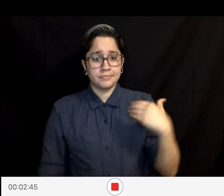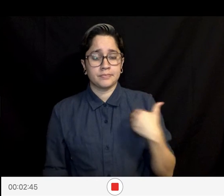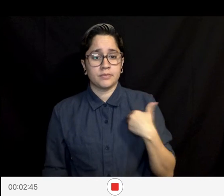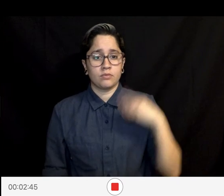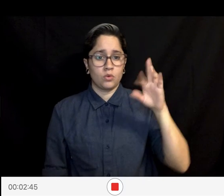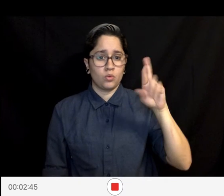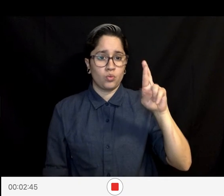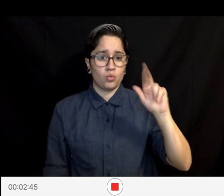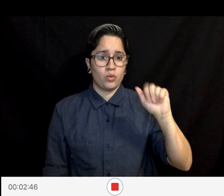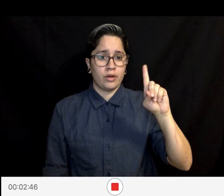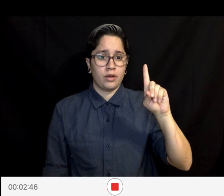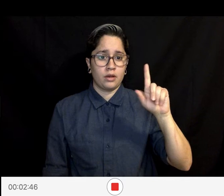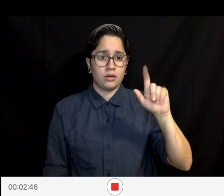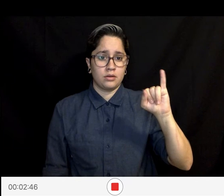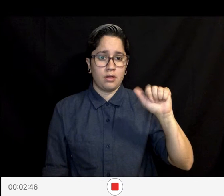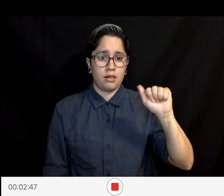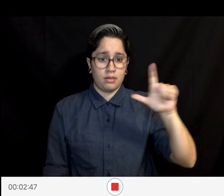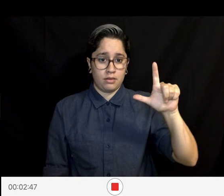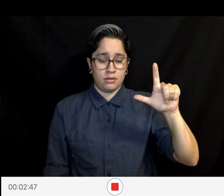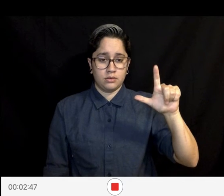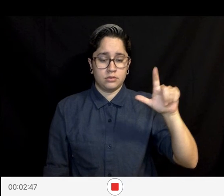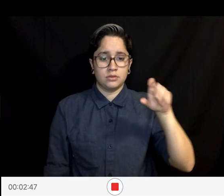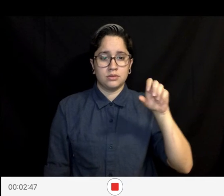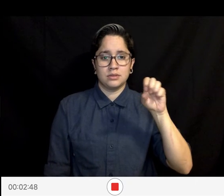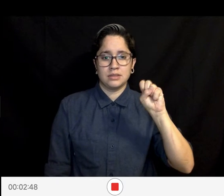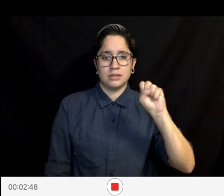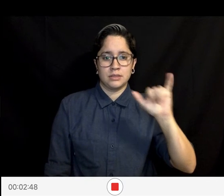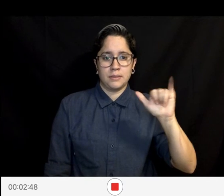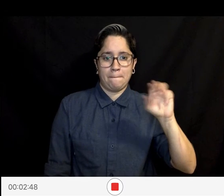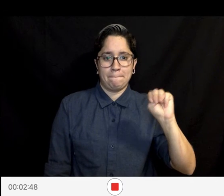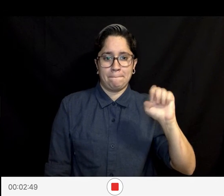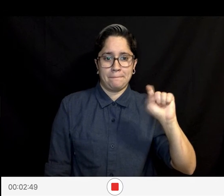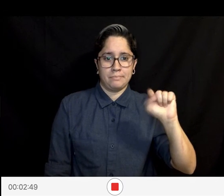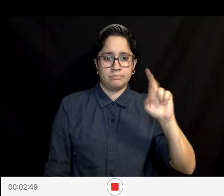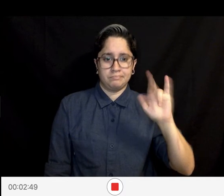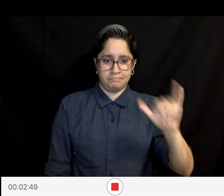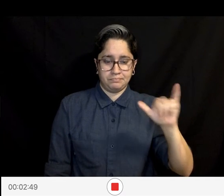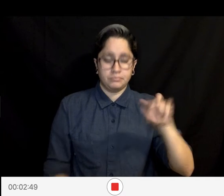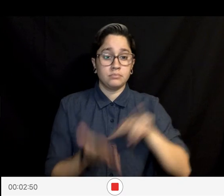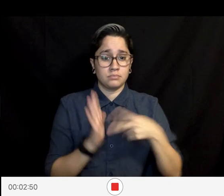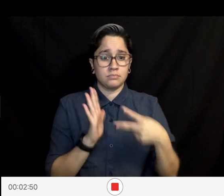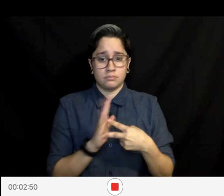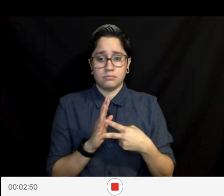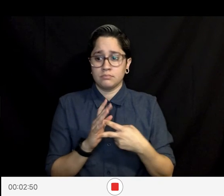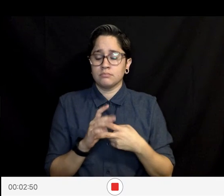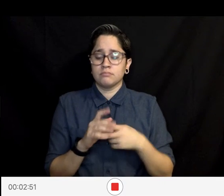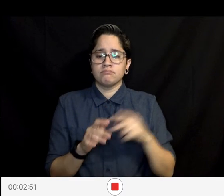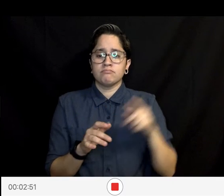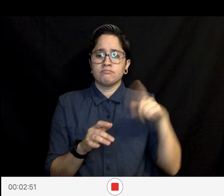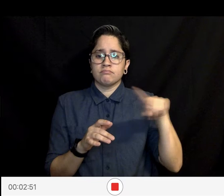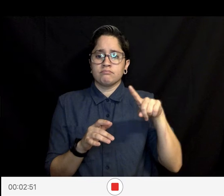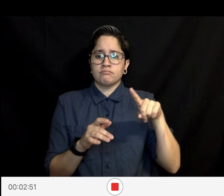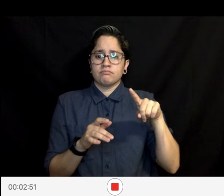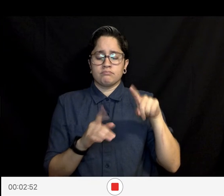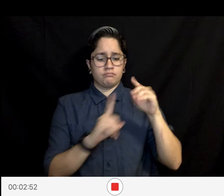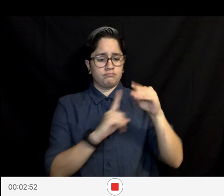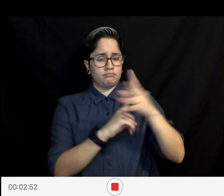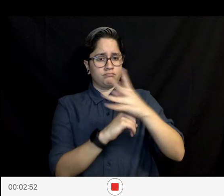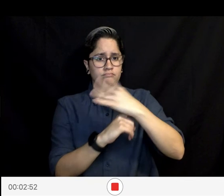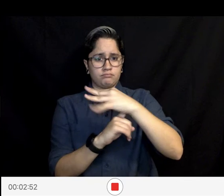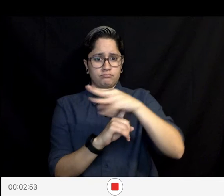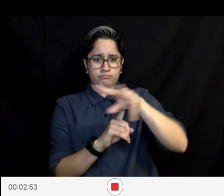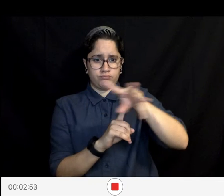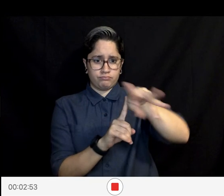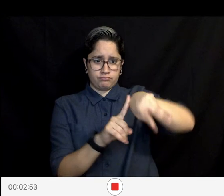their body which body parts extend from, similar to spokes extending from the center point on a wheel.